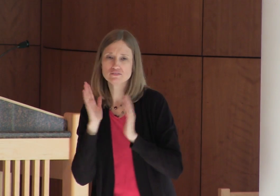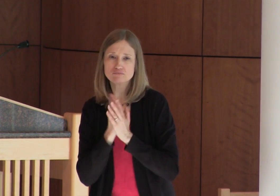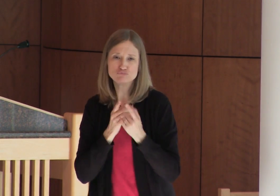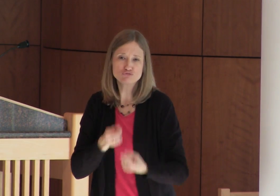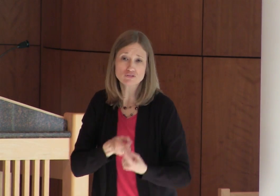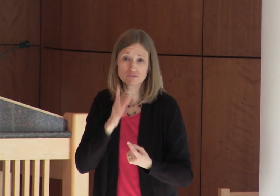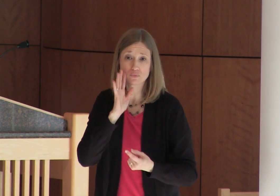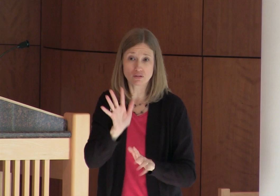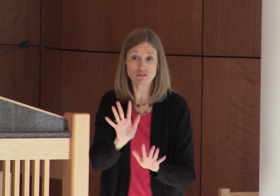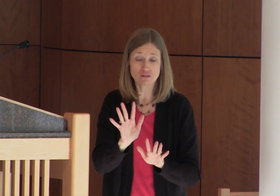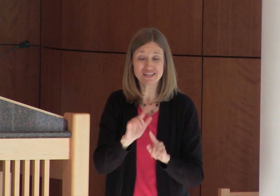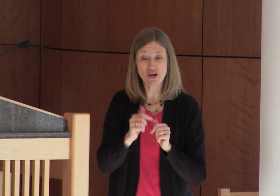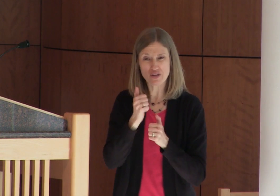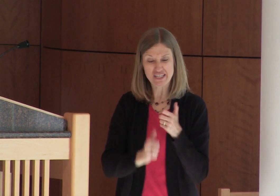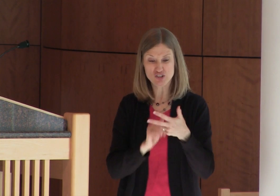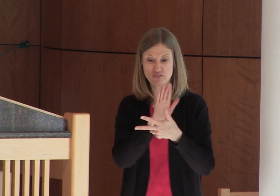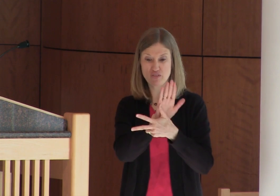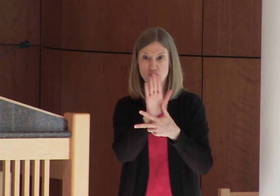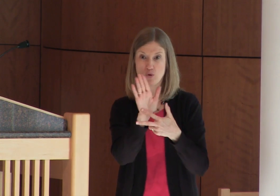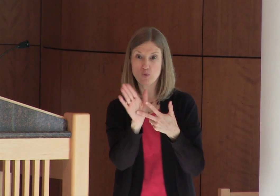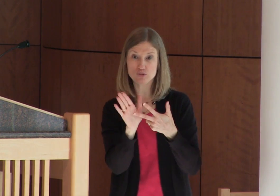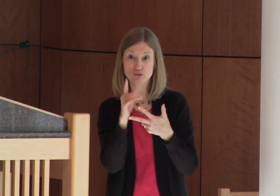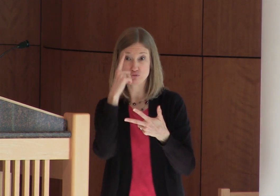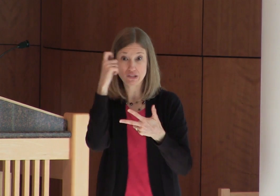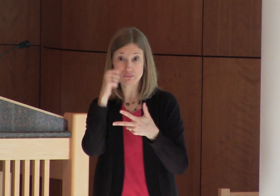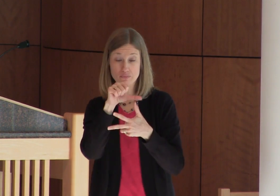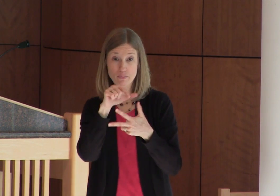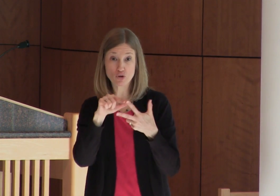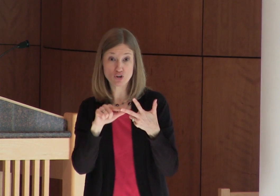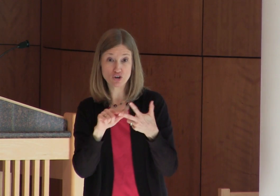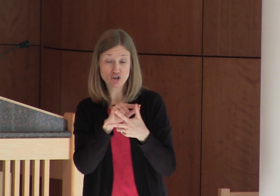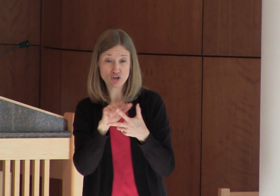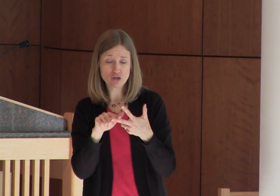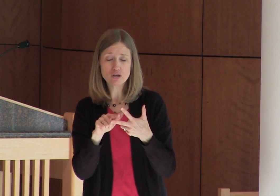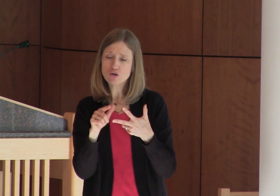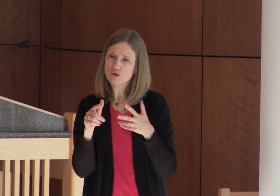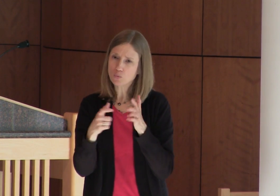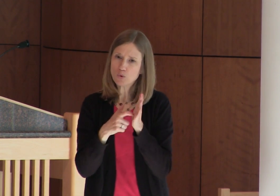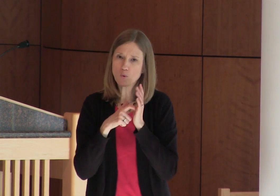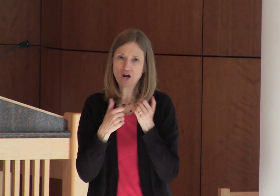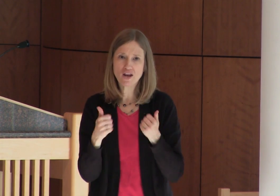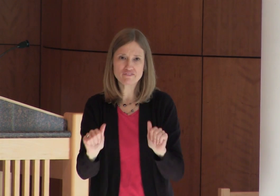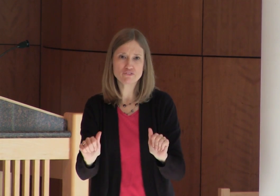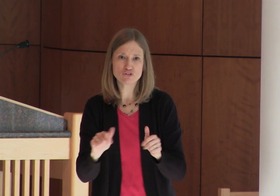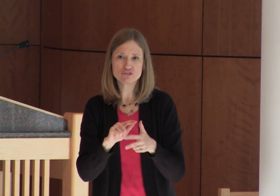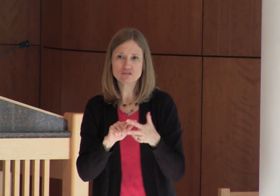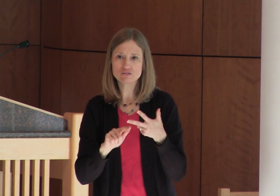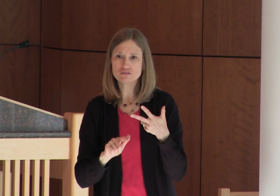that I mentioned required effort and discipline in order to bring them about. Most dreams do.